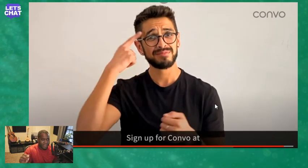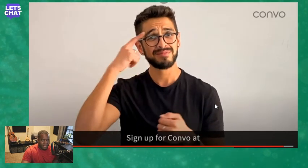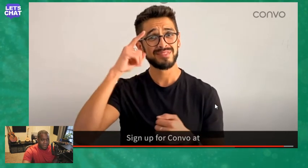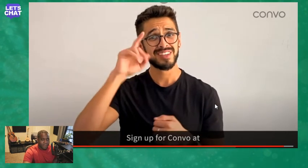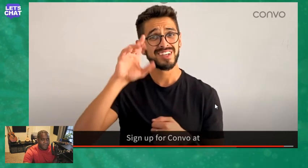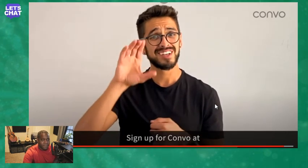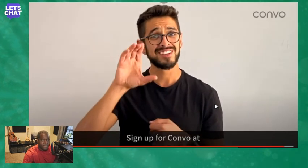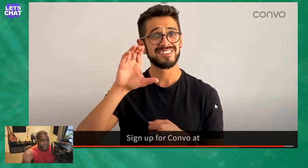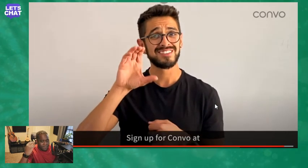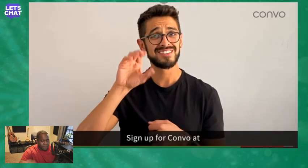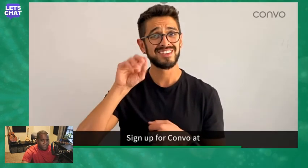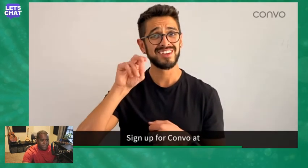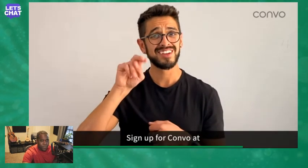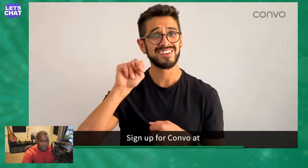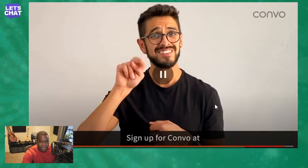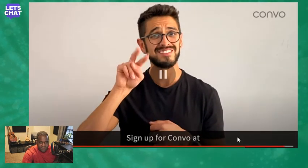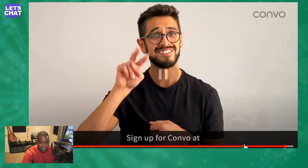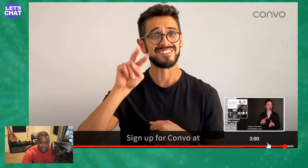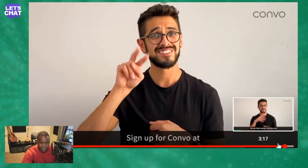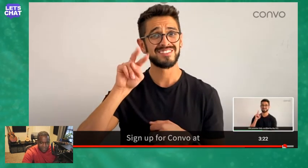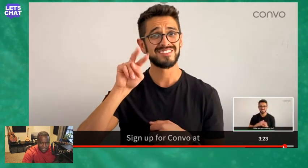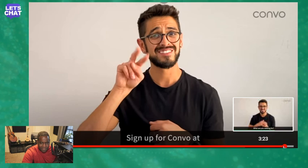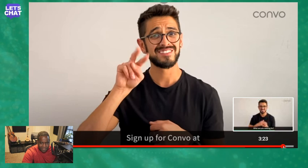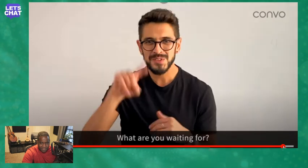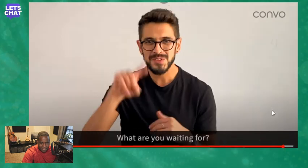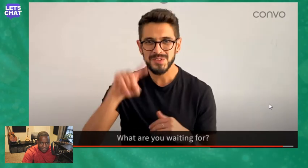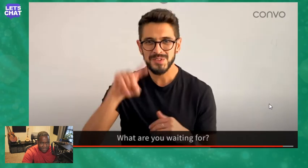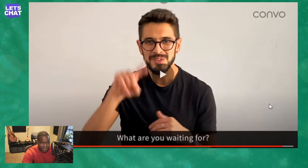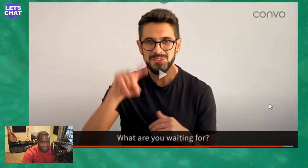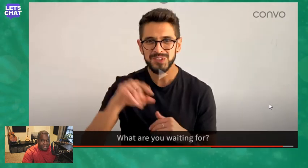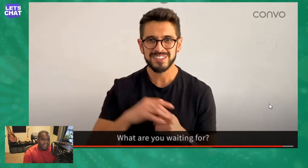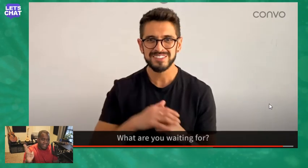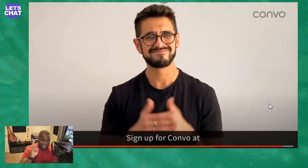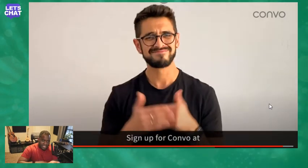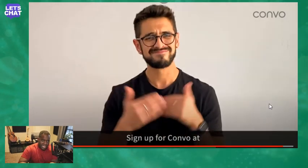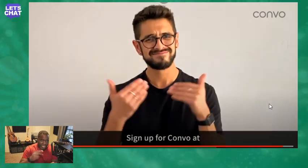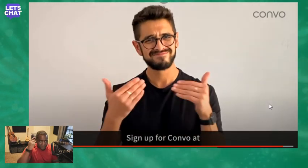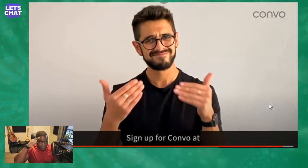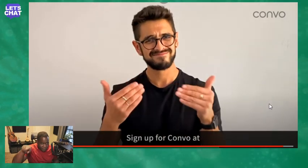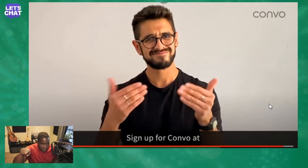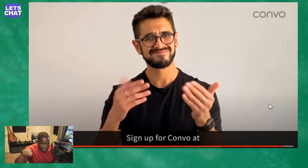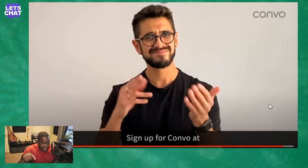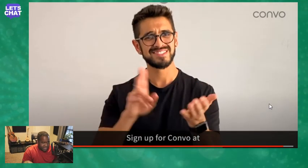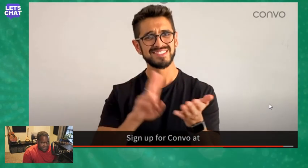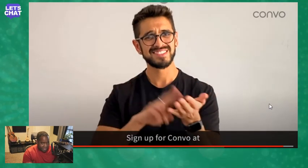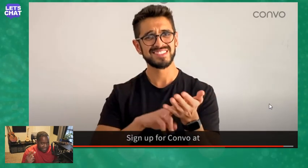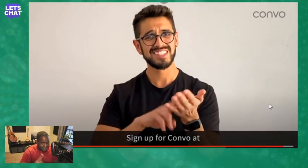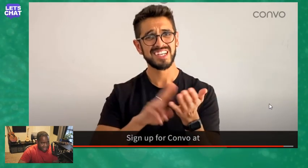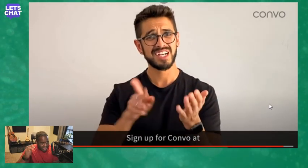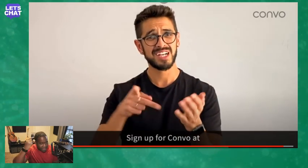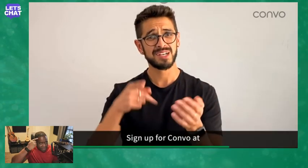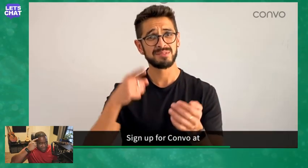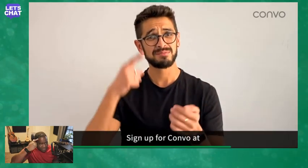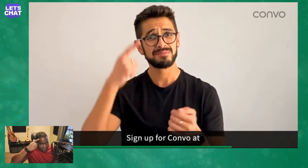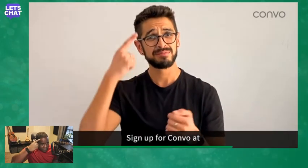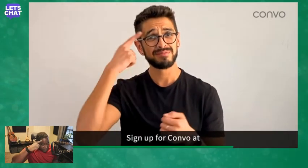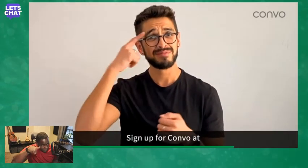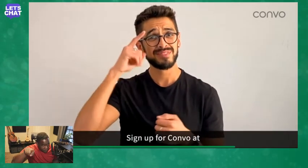up. For, does he touch his forehead to say for? Sign up for, does he say sign